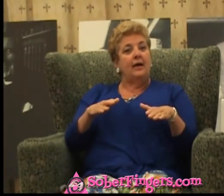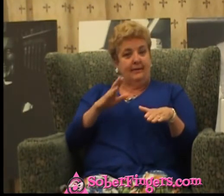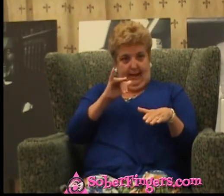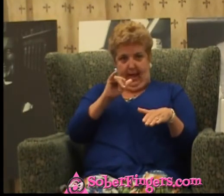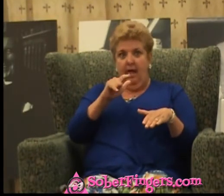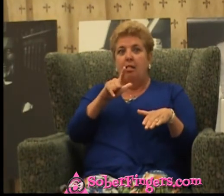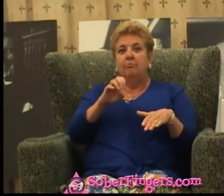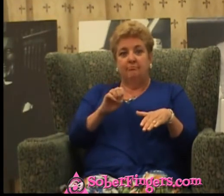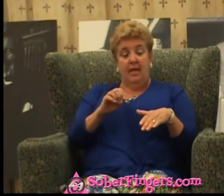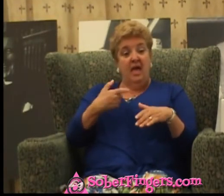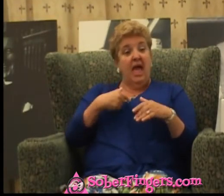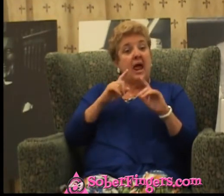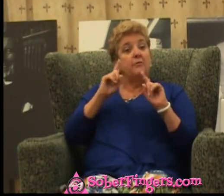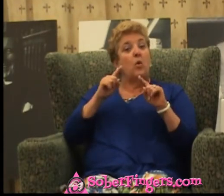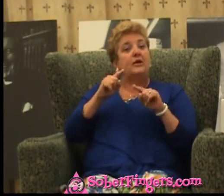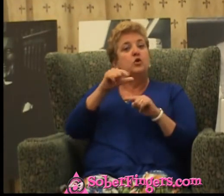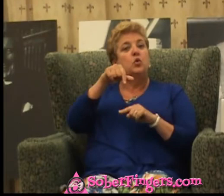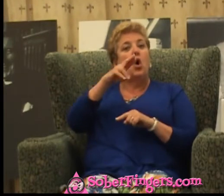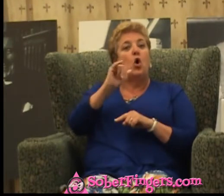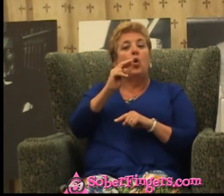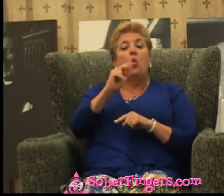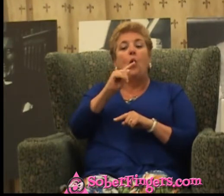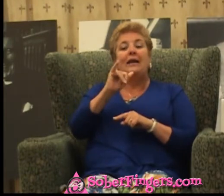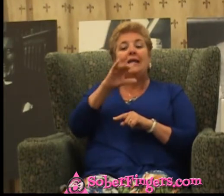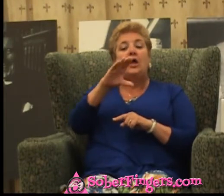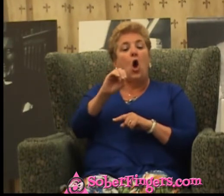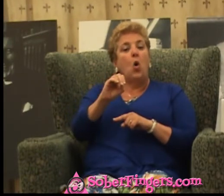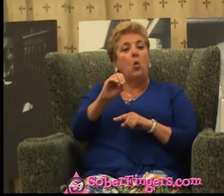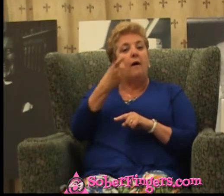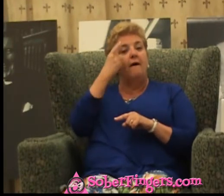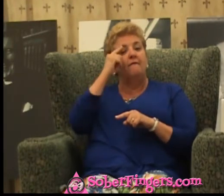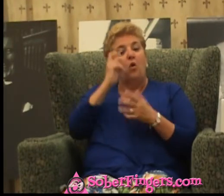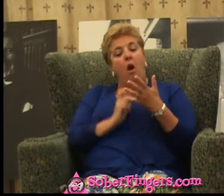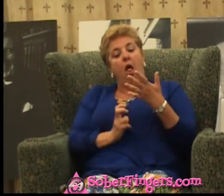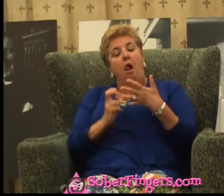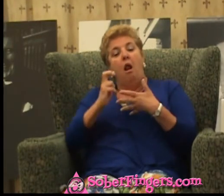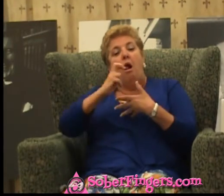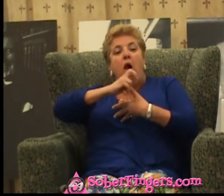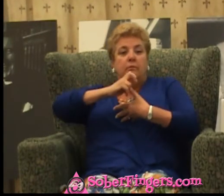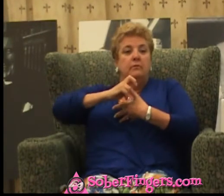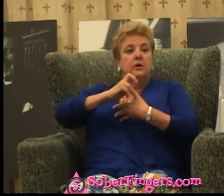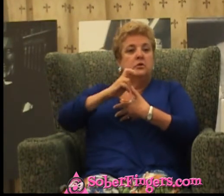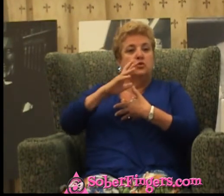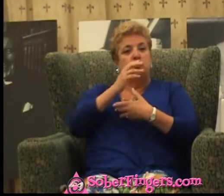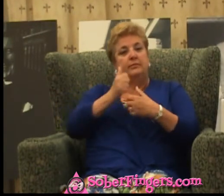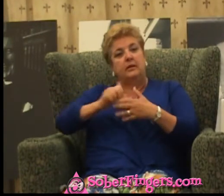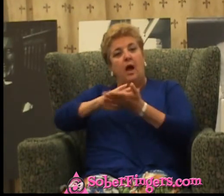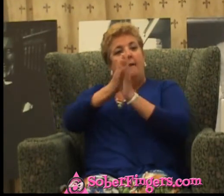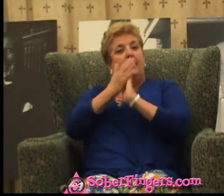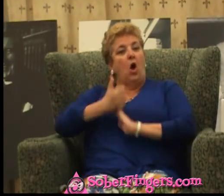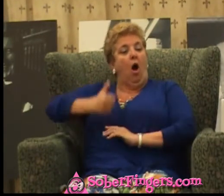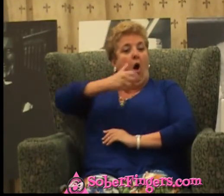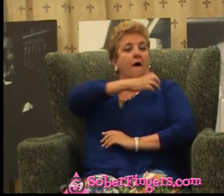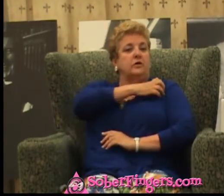at Quantico, Virginia, to move up in the higher officer ranks of the United States Marine Corps.